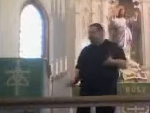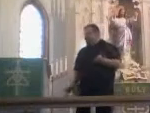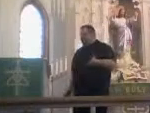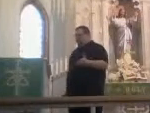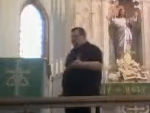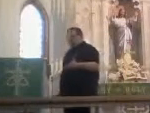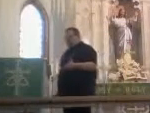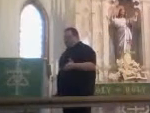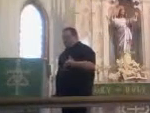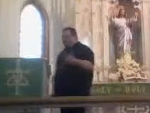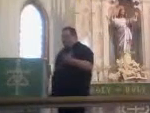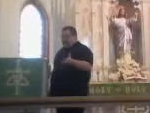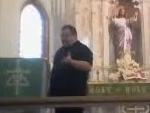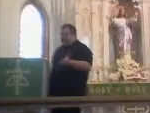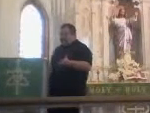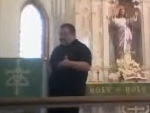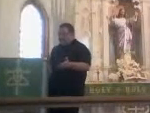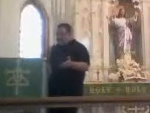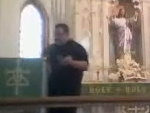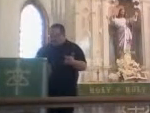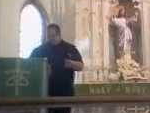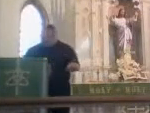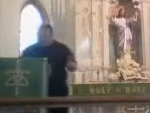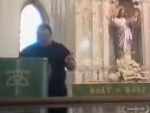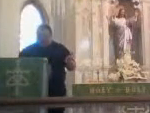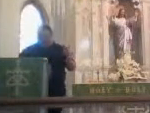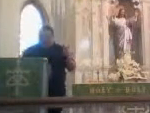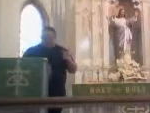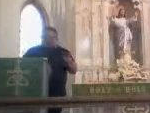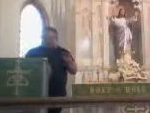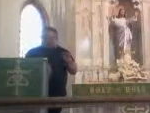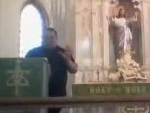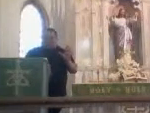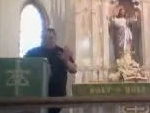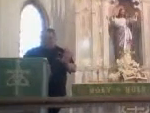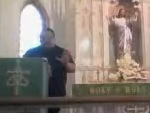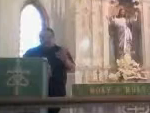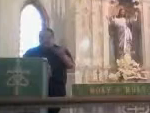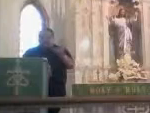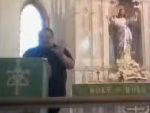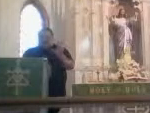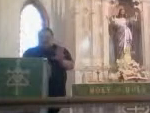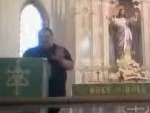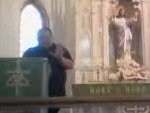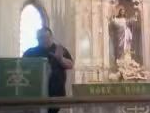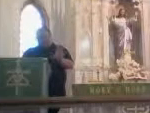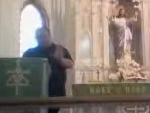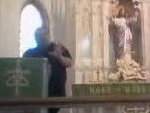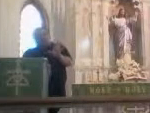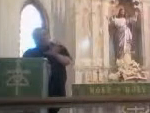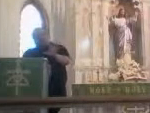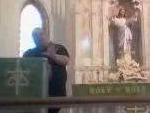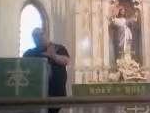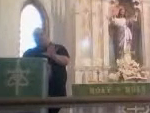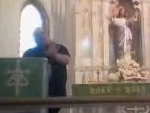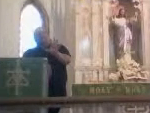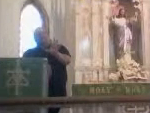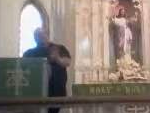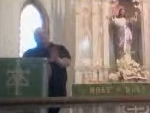happen that way. Most often when God speaks, it's in the quiet, small voice of him in the midst